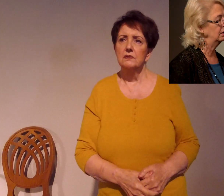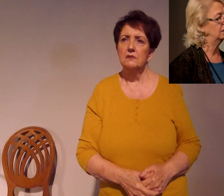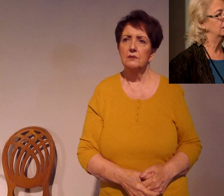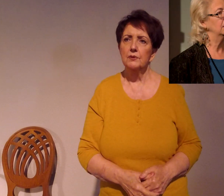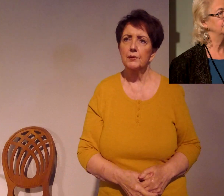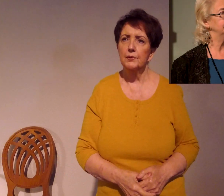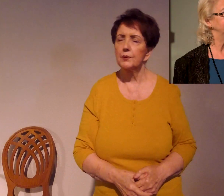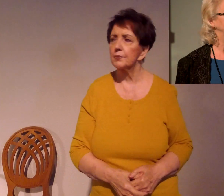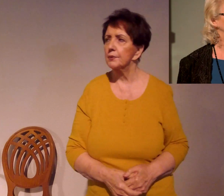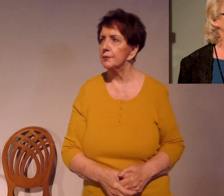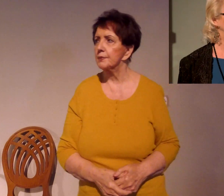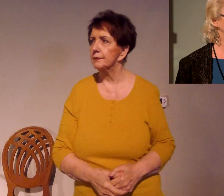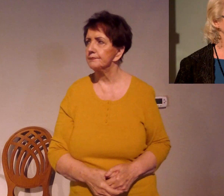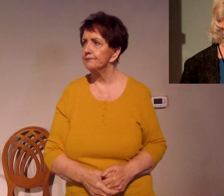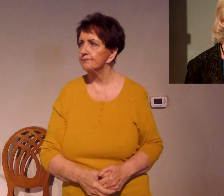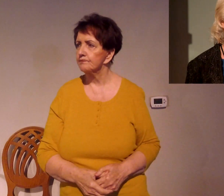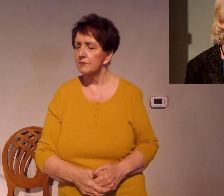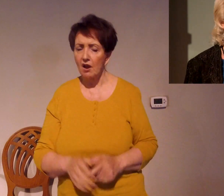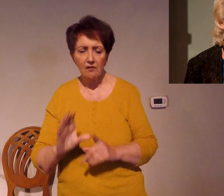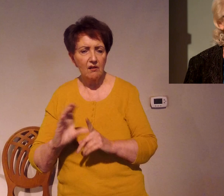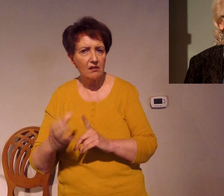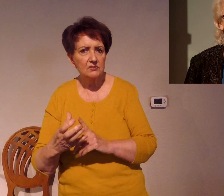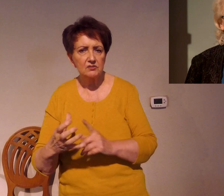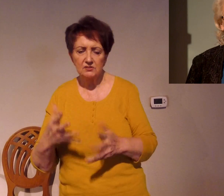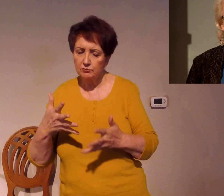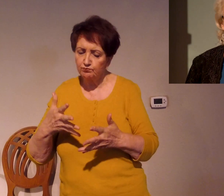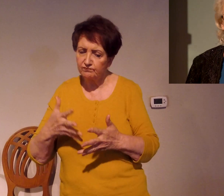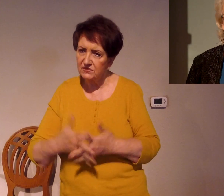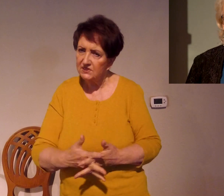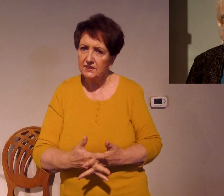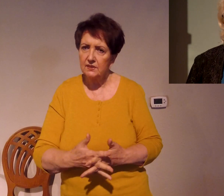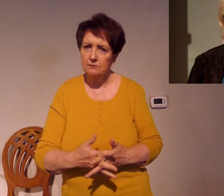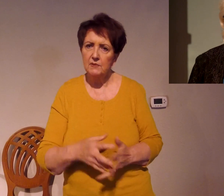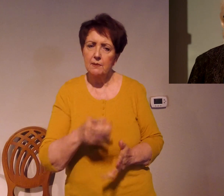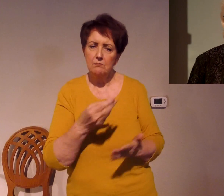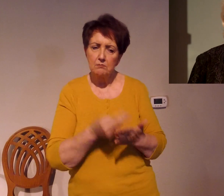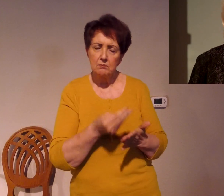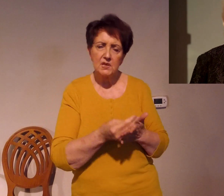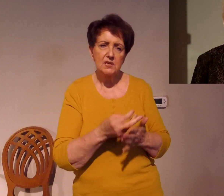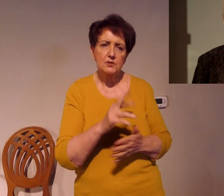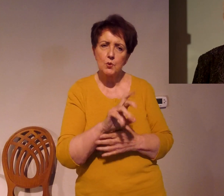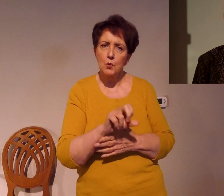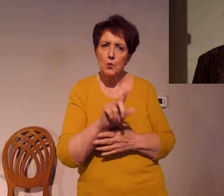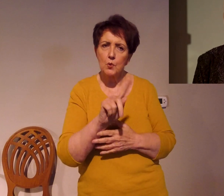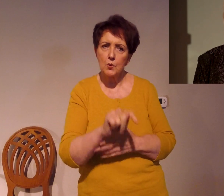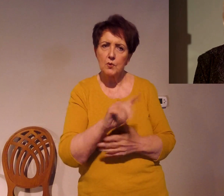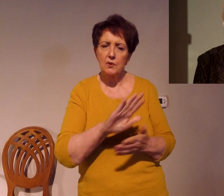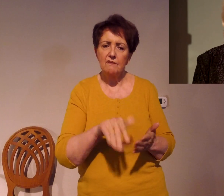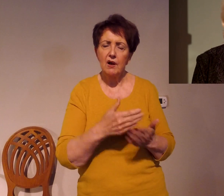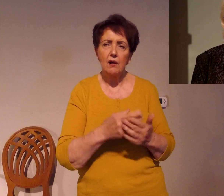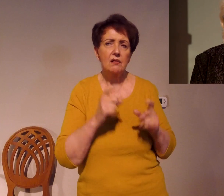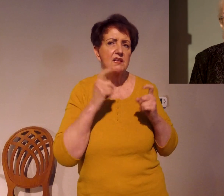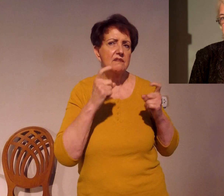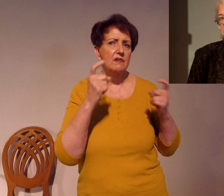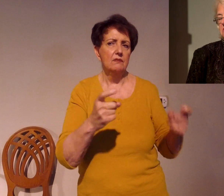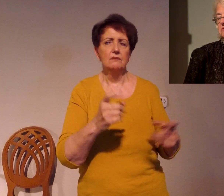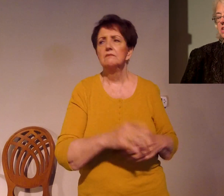our culture today. Money is the root of all evil. And